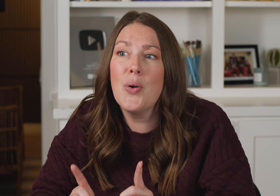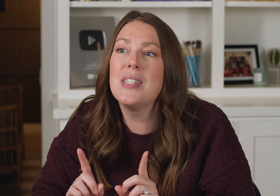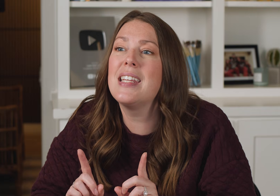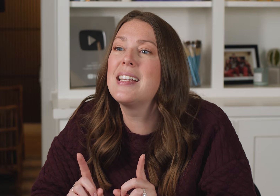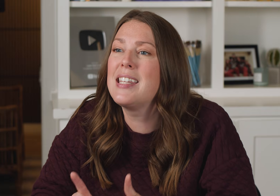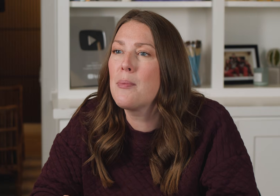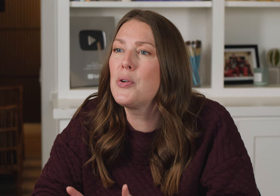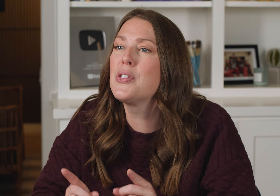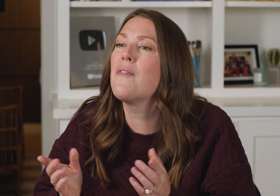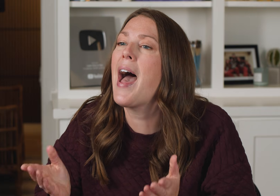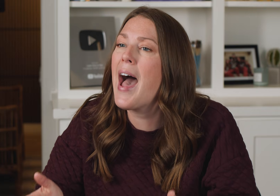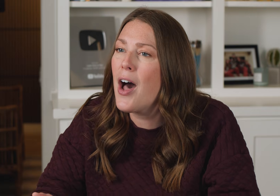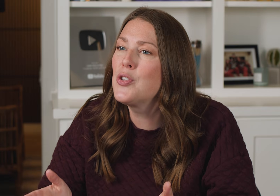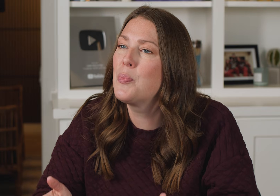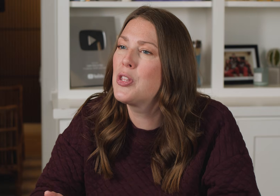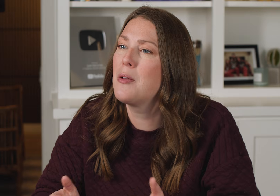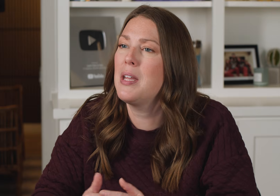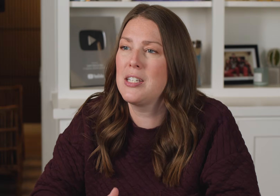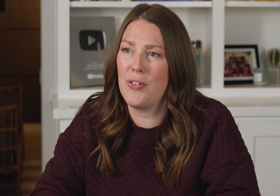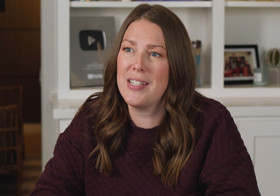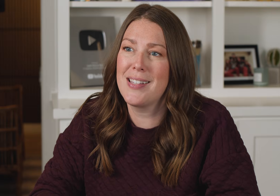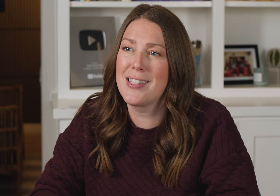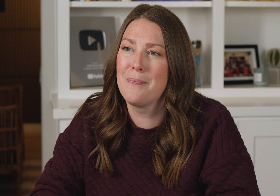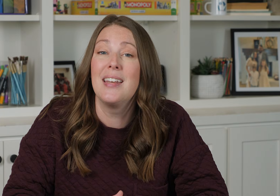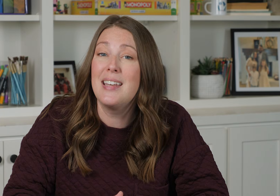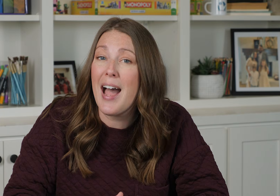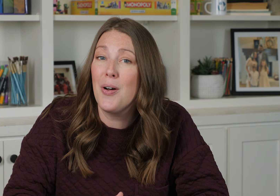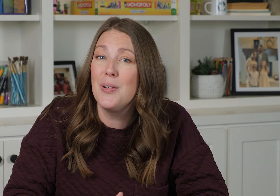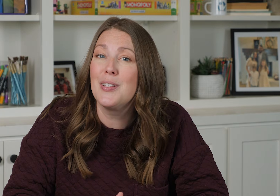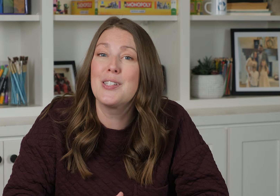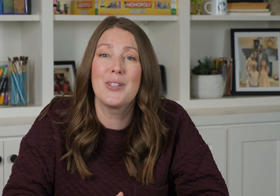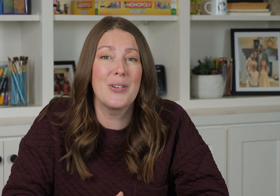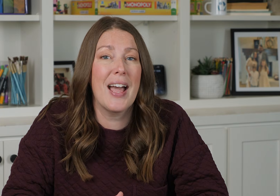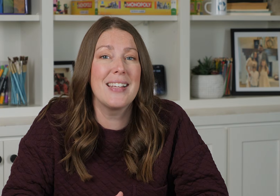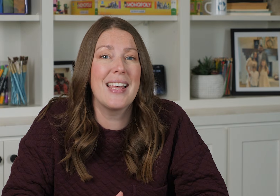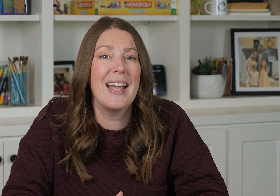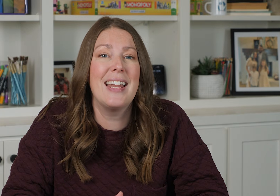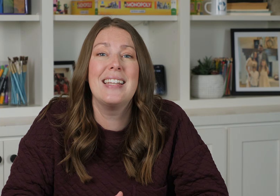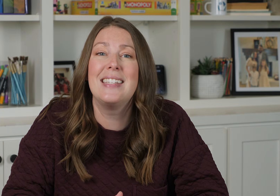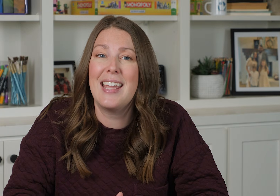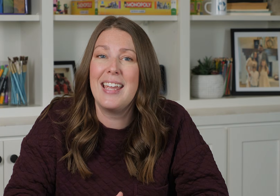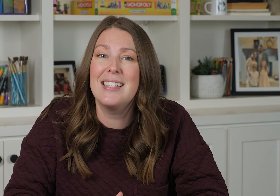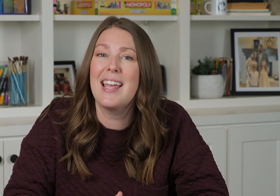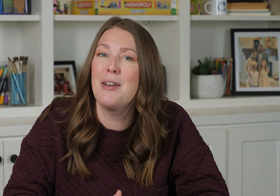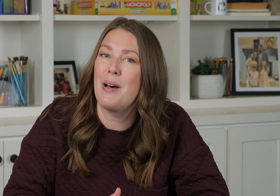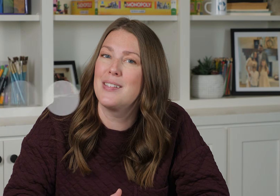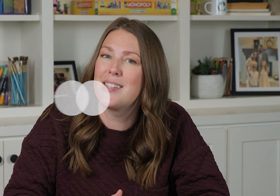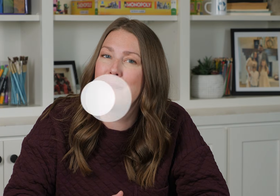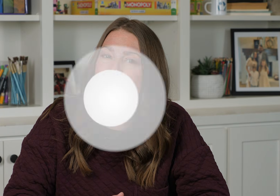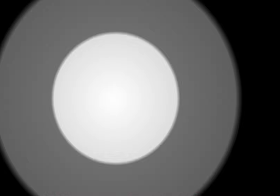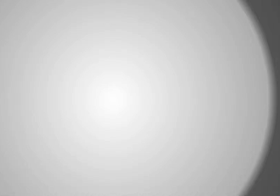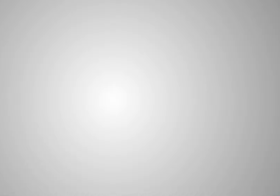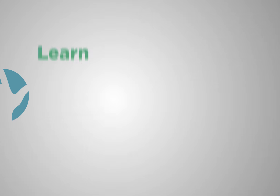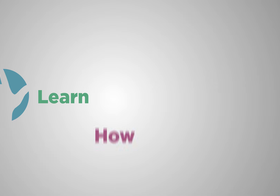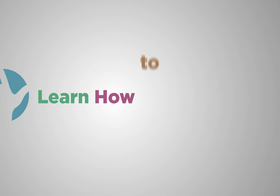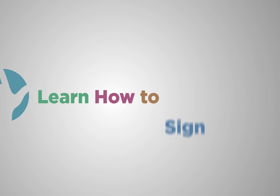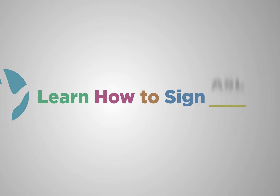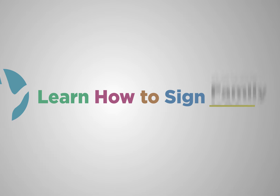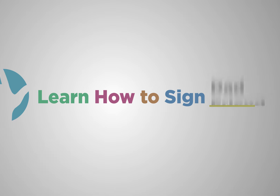see examples of how to put them into phrases. Now, let's learn how to sign days and months.